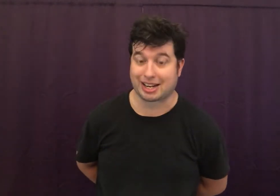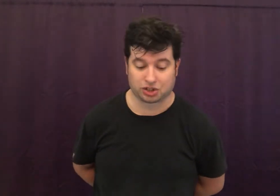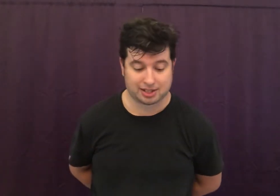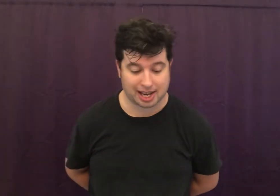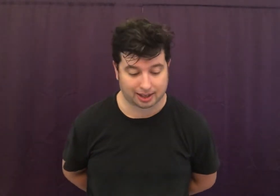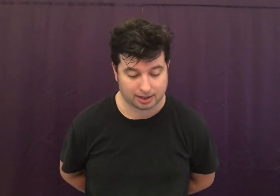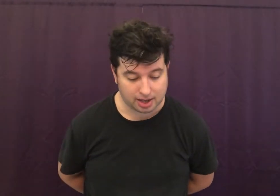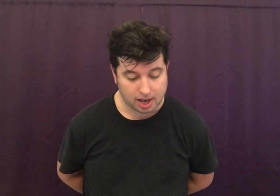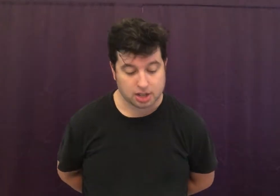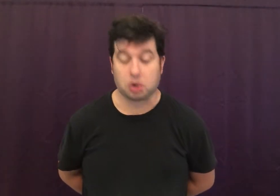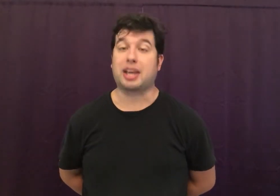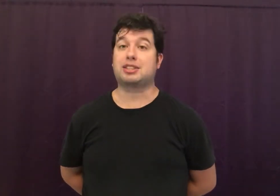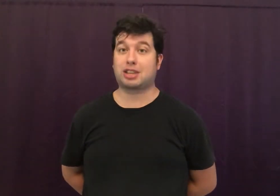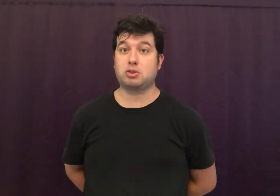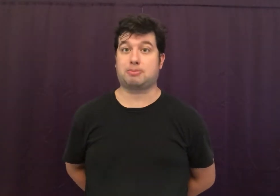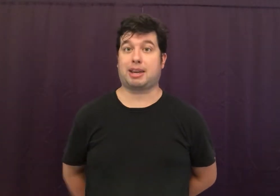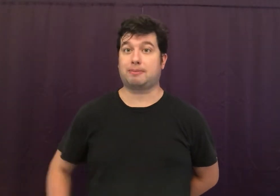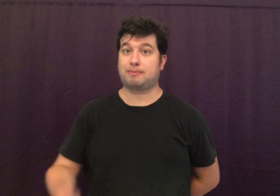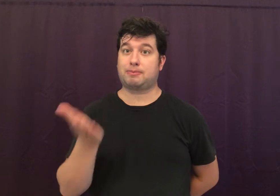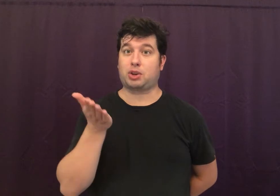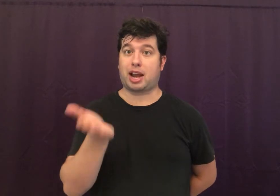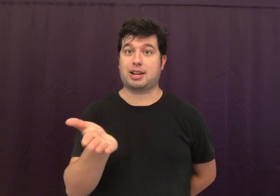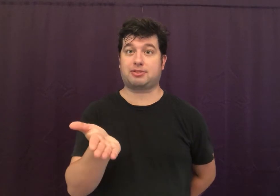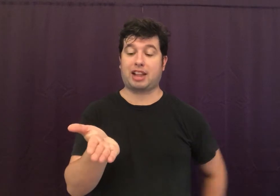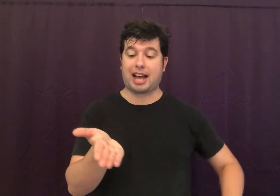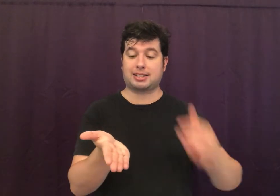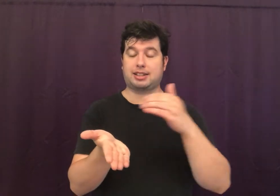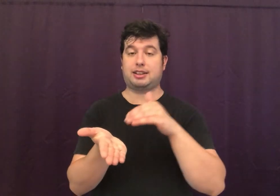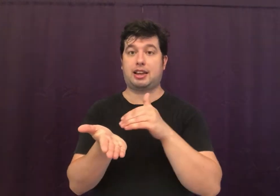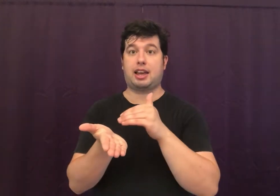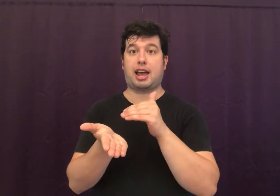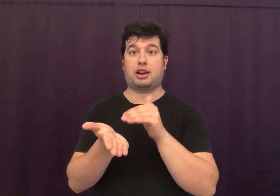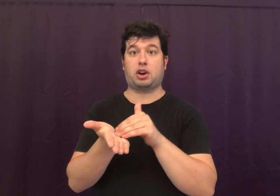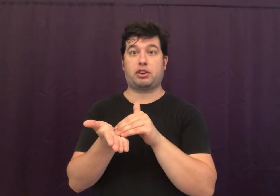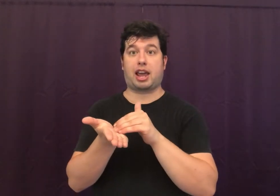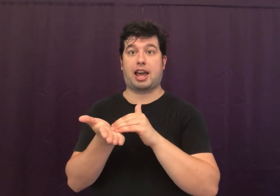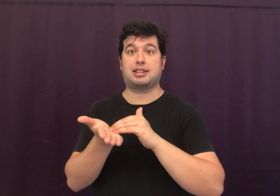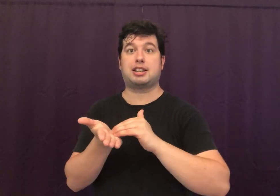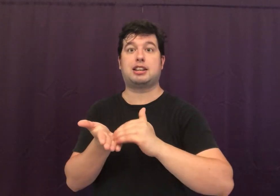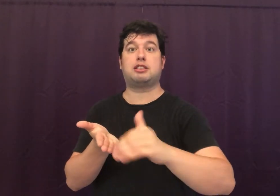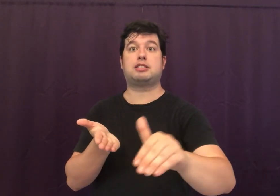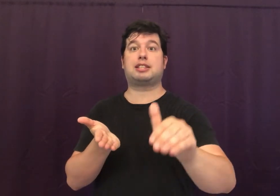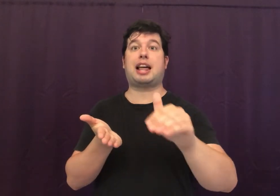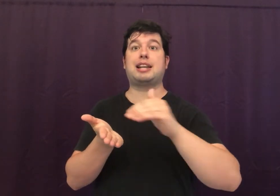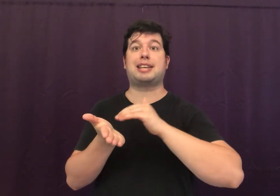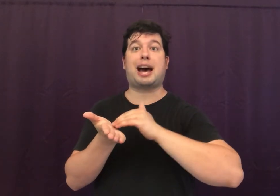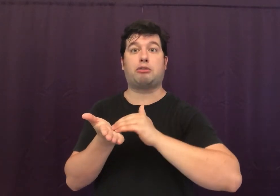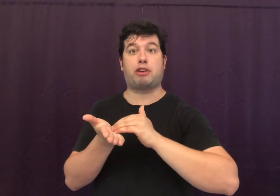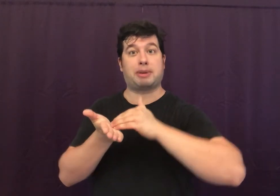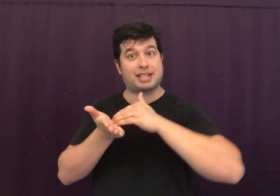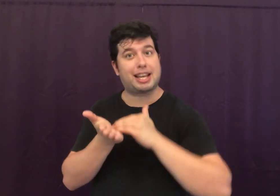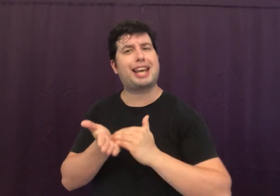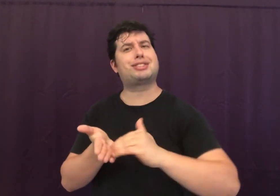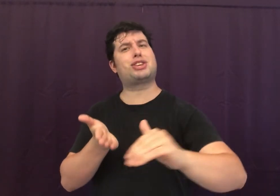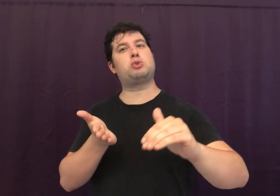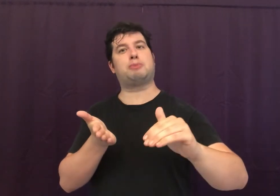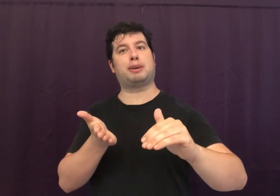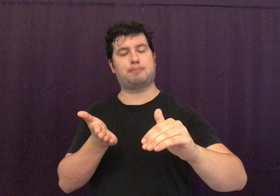actually saying. So excuse me, your hand is flat and your other hand slides out from it. Excuse me.